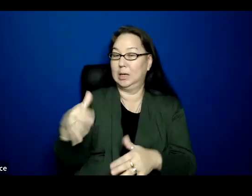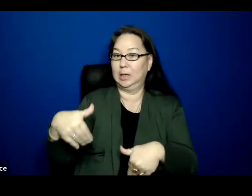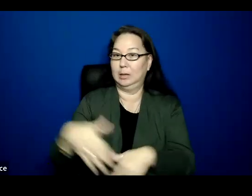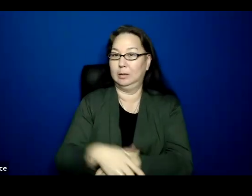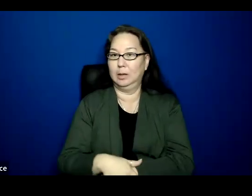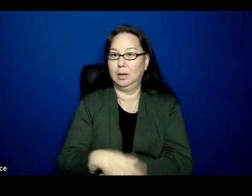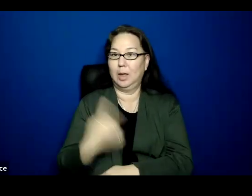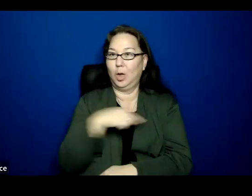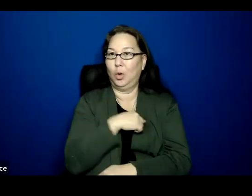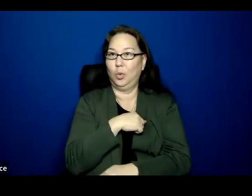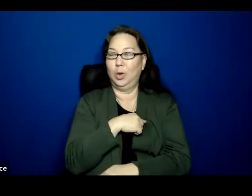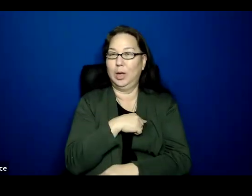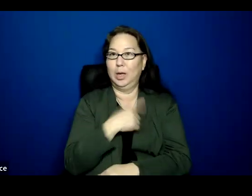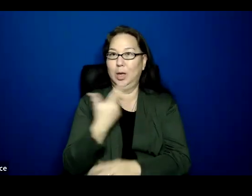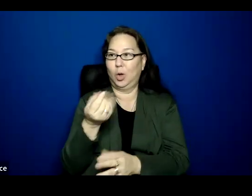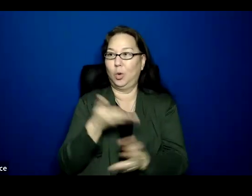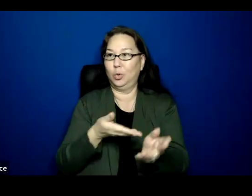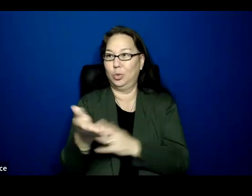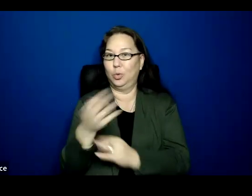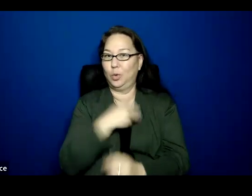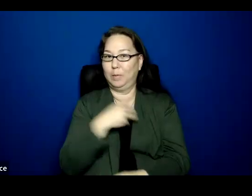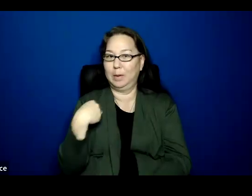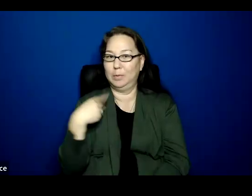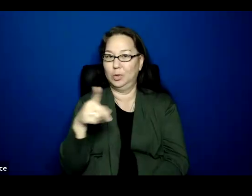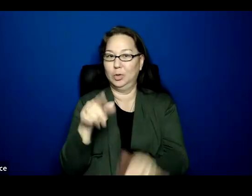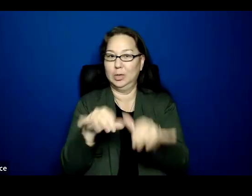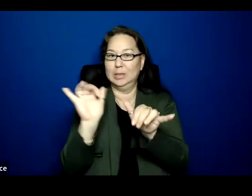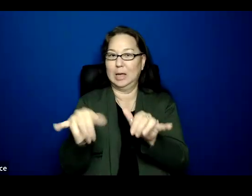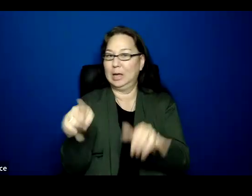we go through members, so you guys can still stay. They won't bite.